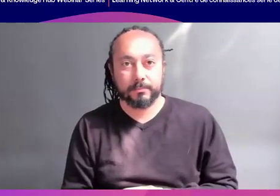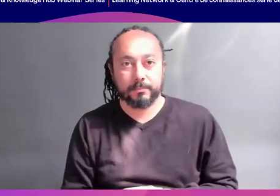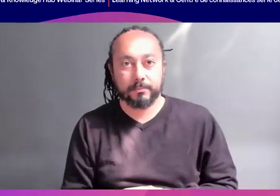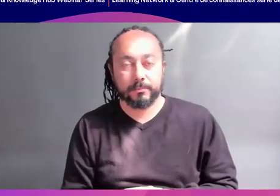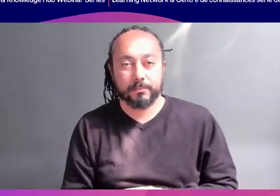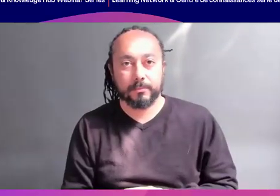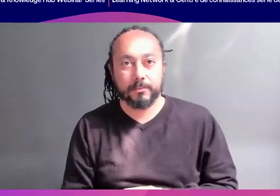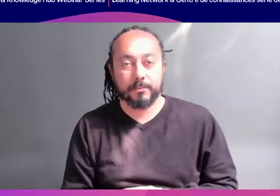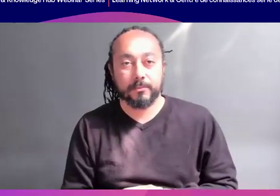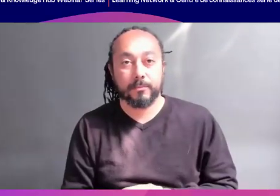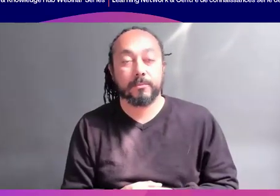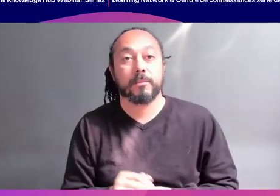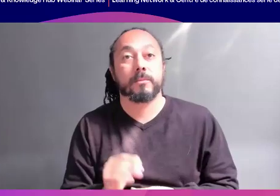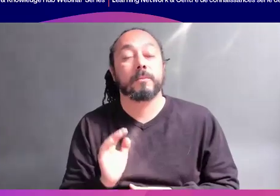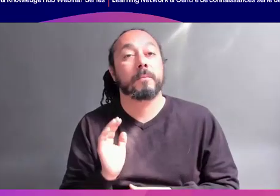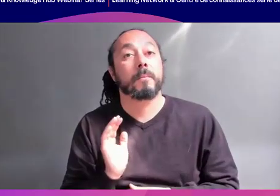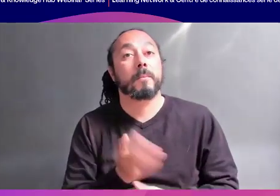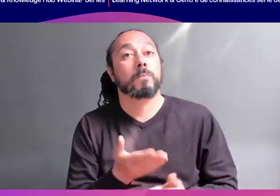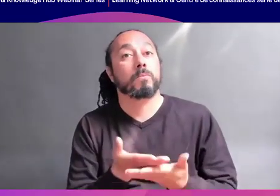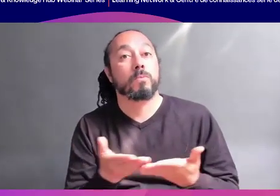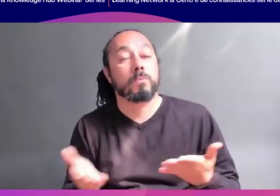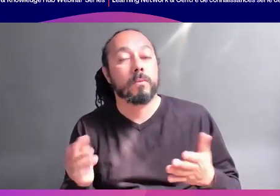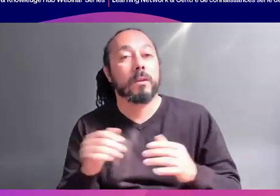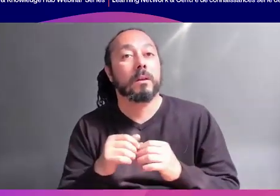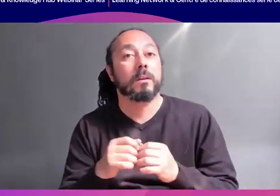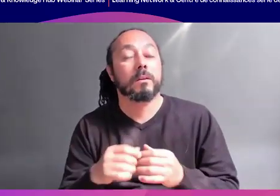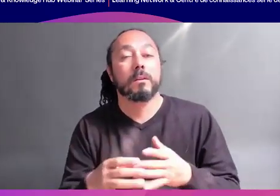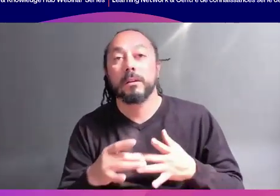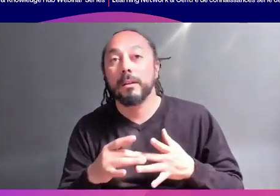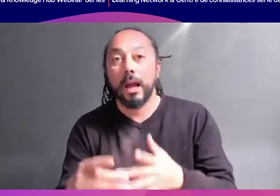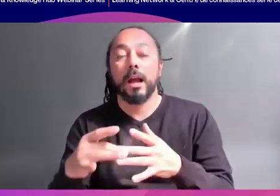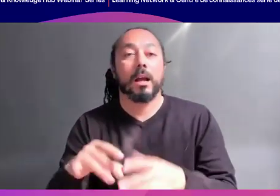see here, the facilitator's guide and the workbook